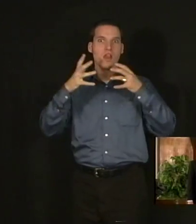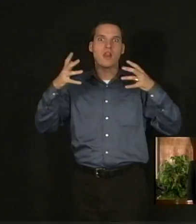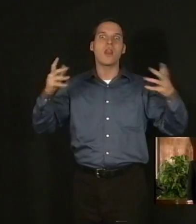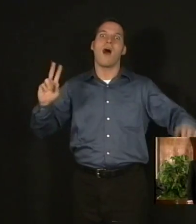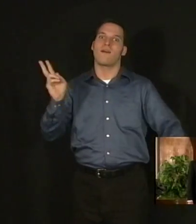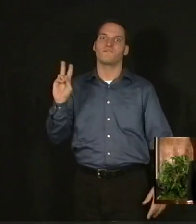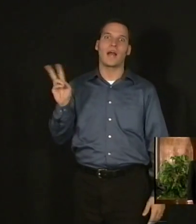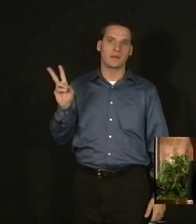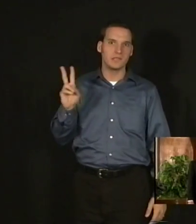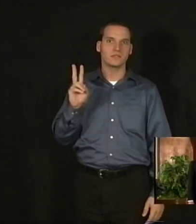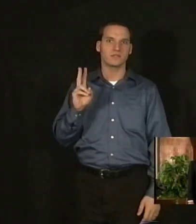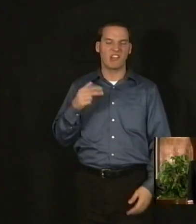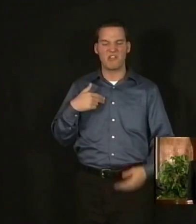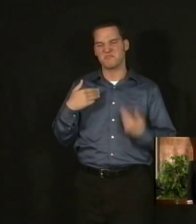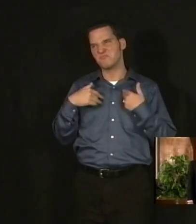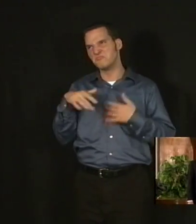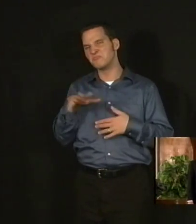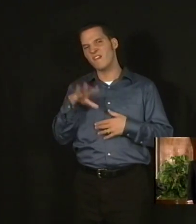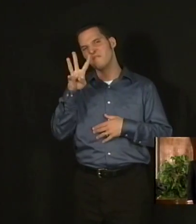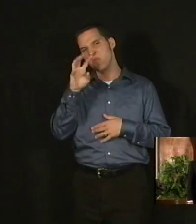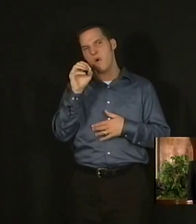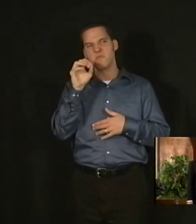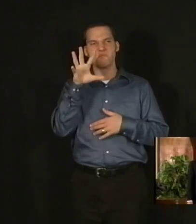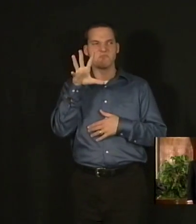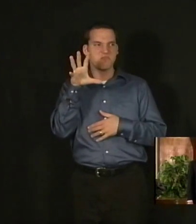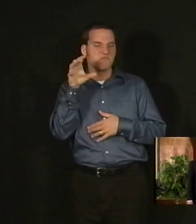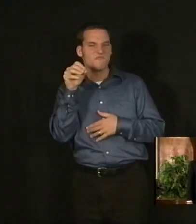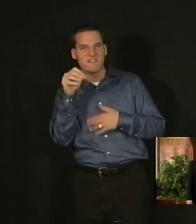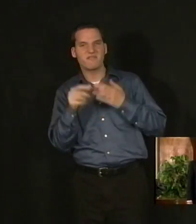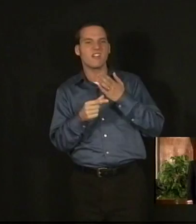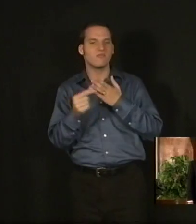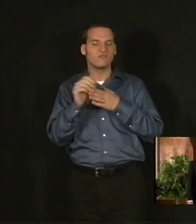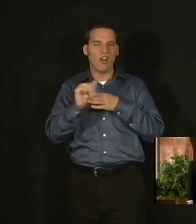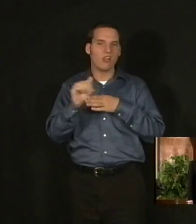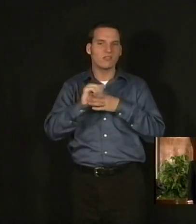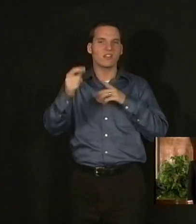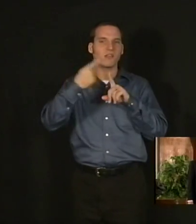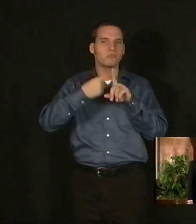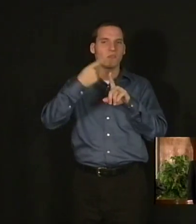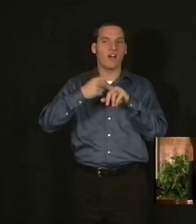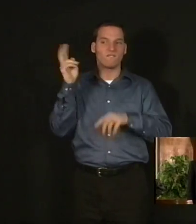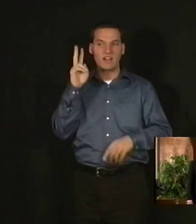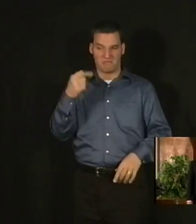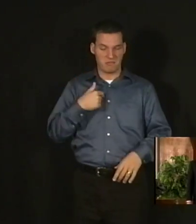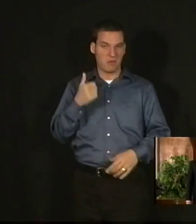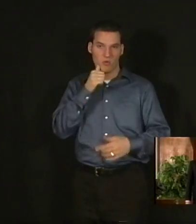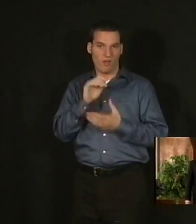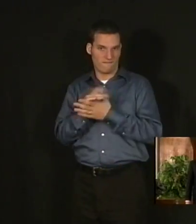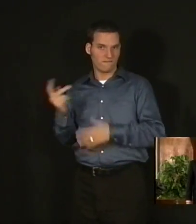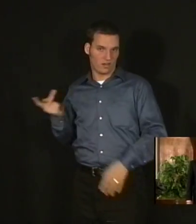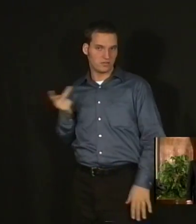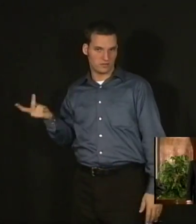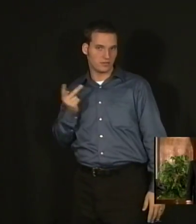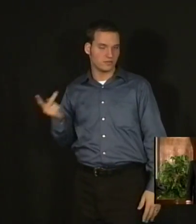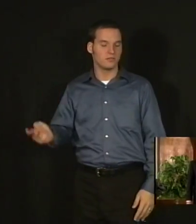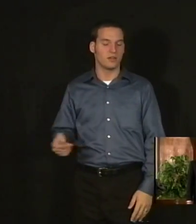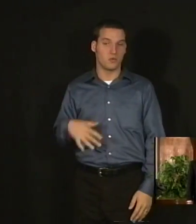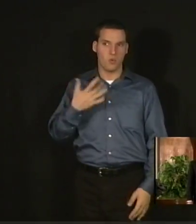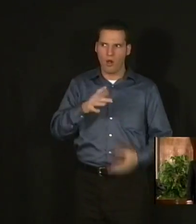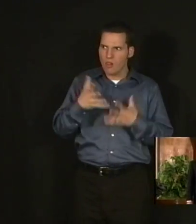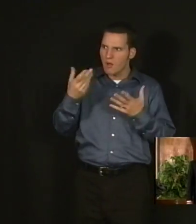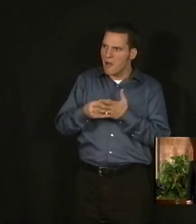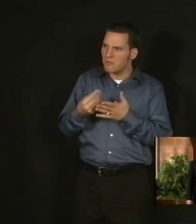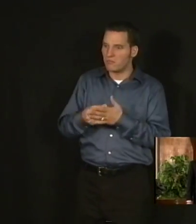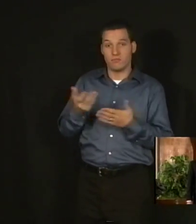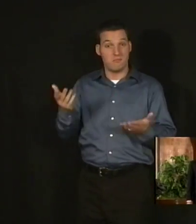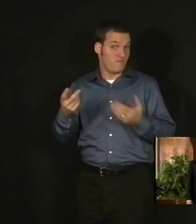of them. I probably spend 40, 50 bucks a month on vitamins and nutrition for me and my wife. Wow, that's a lot